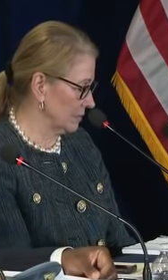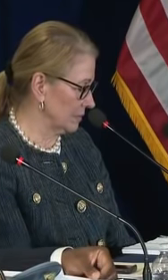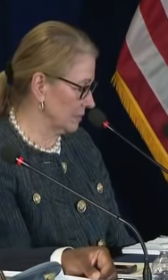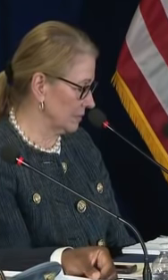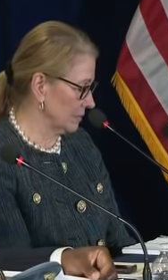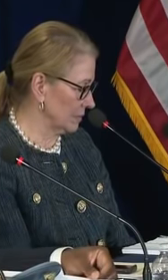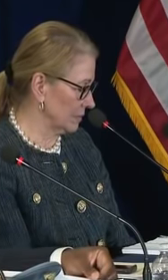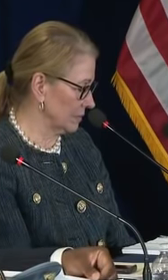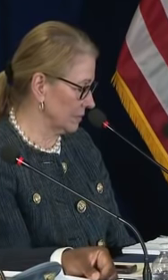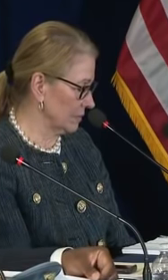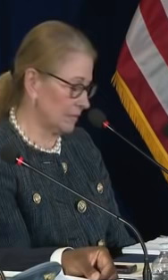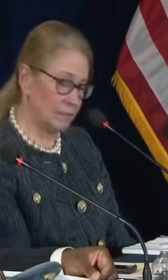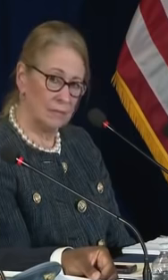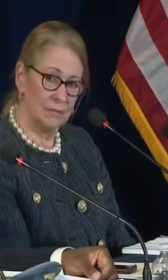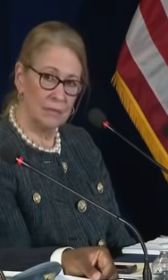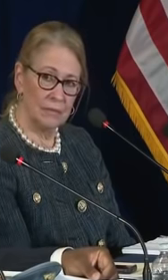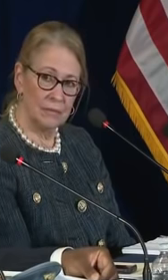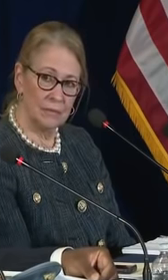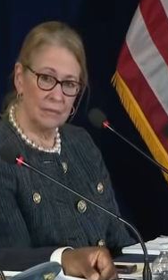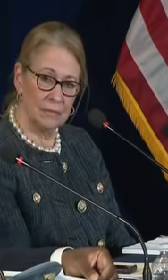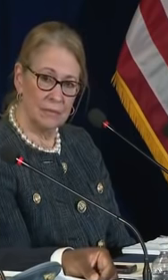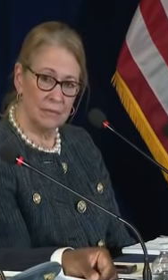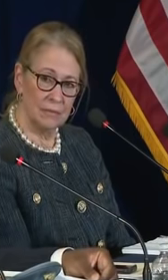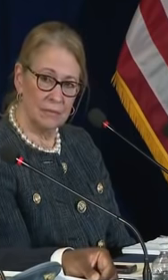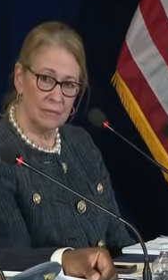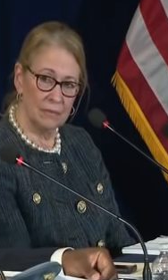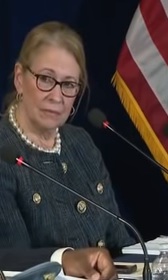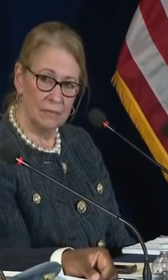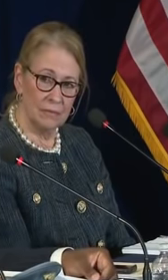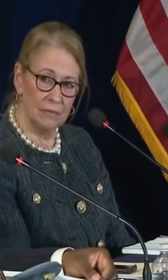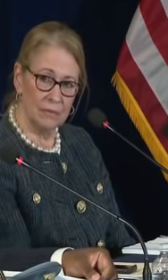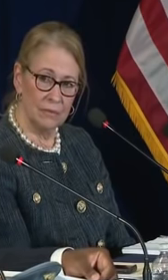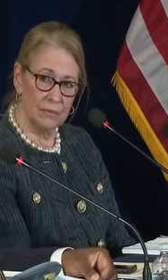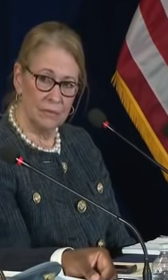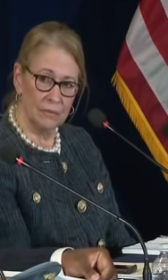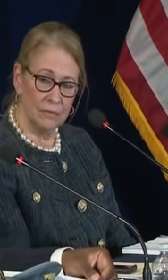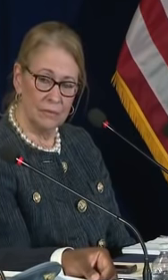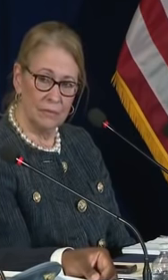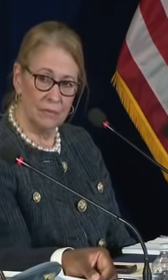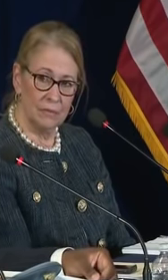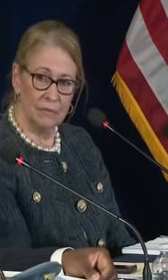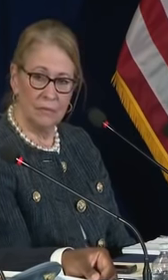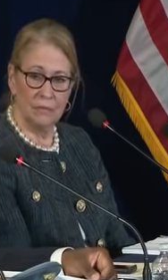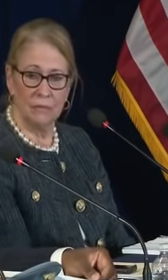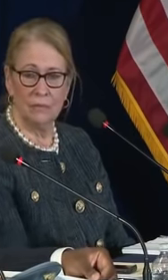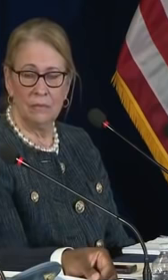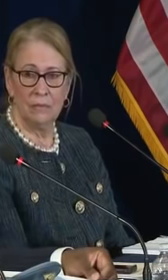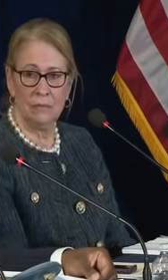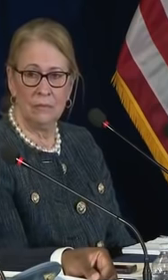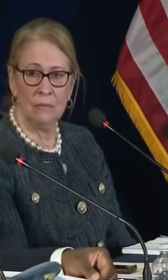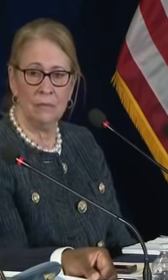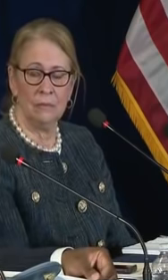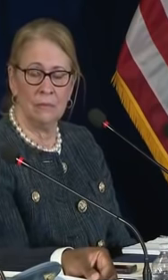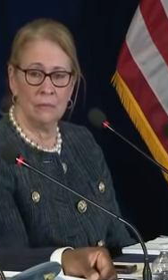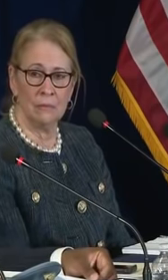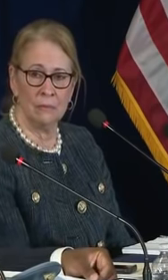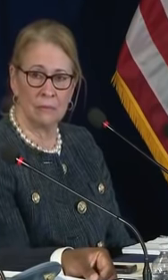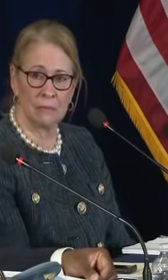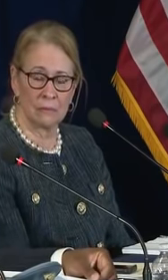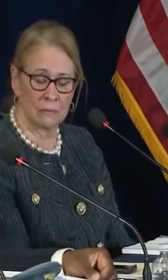reps to forward out to their local OEMs to monitor whether the process is efficient and effective. Review of food distribution model.